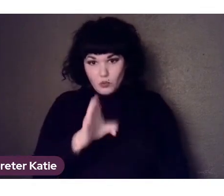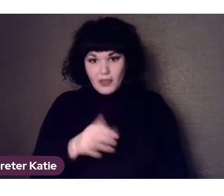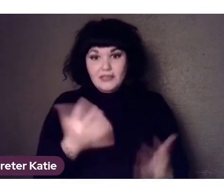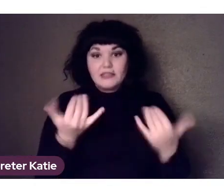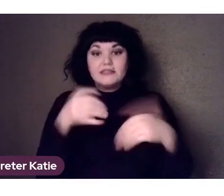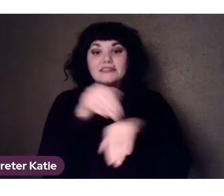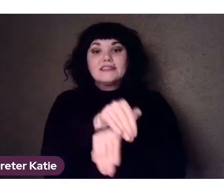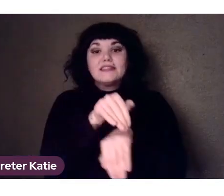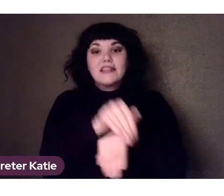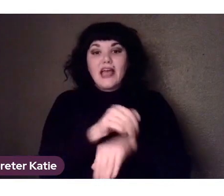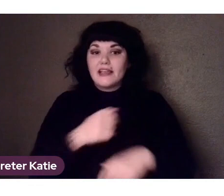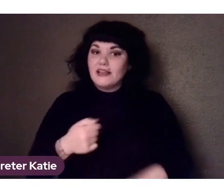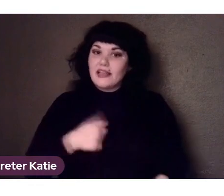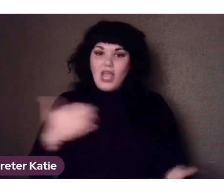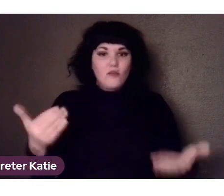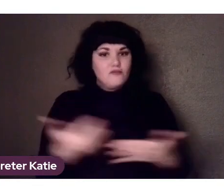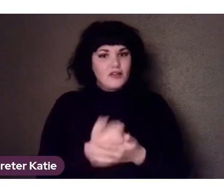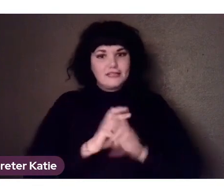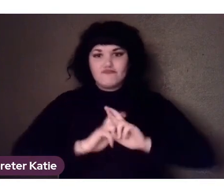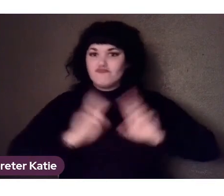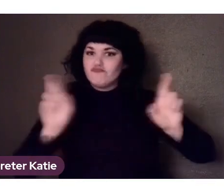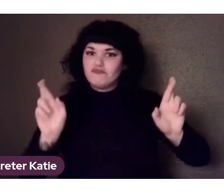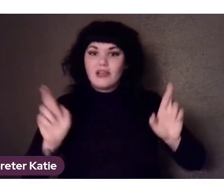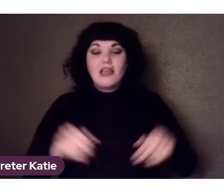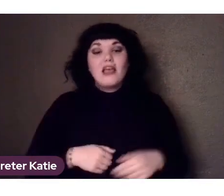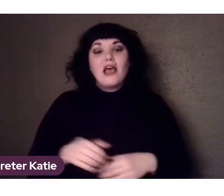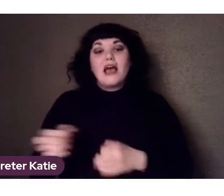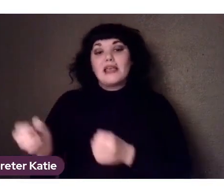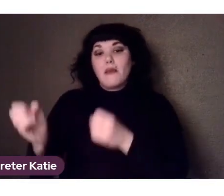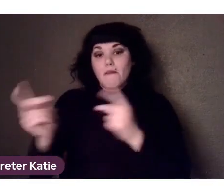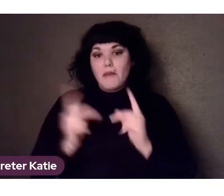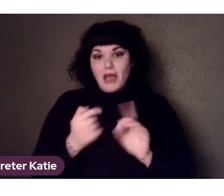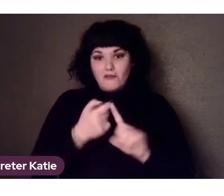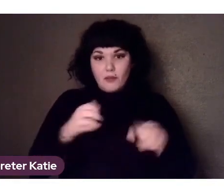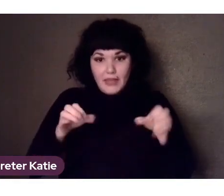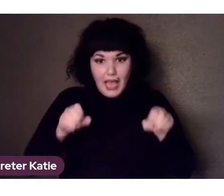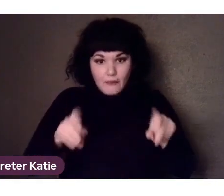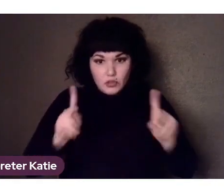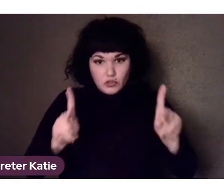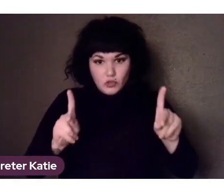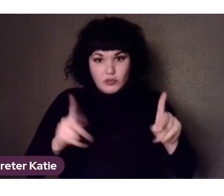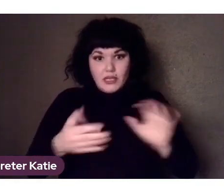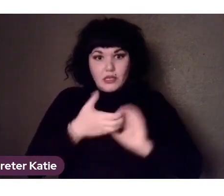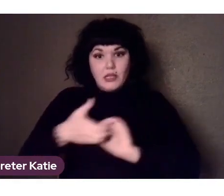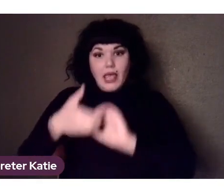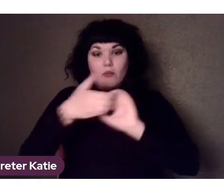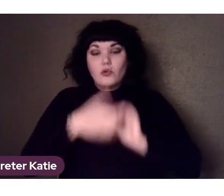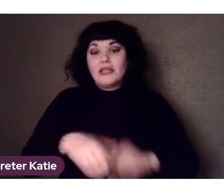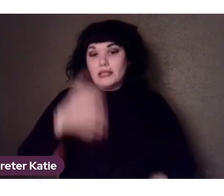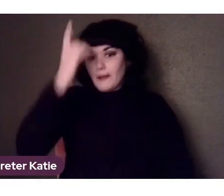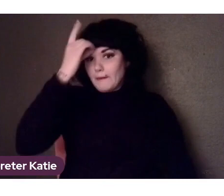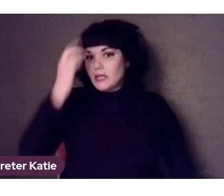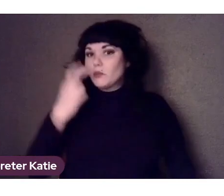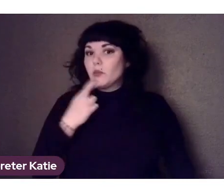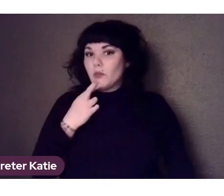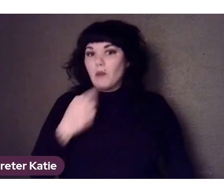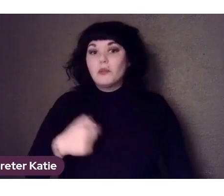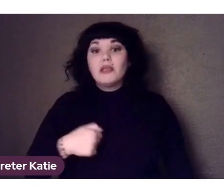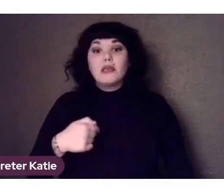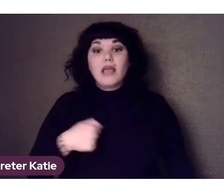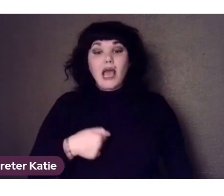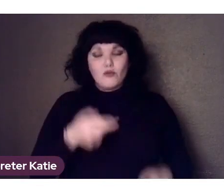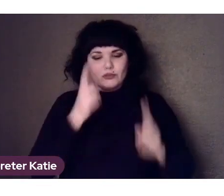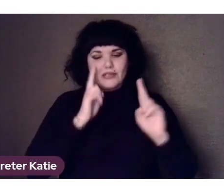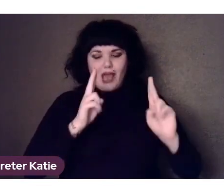am fresh and bright coming back from the Opportunity Collaboration in Mauritius, Dominican Republic. I was honored to have been awarded